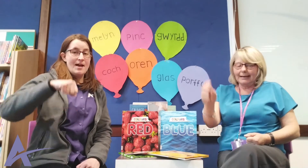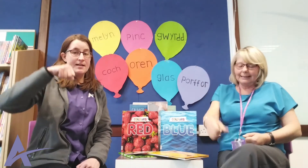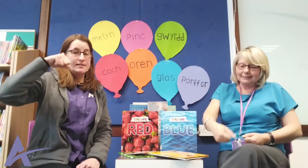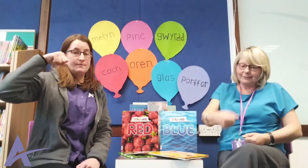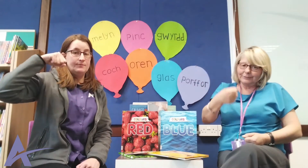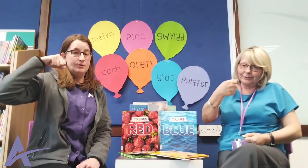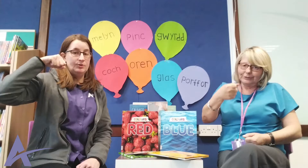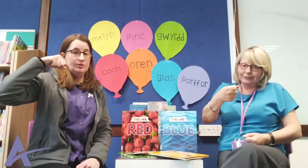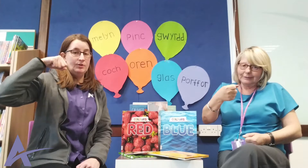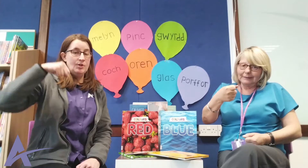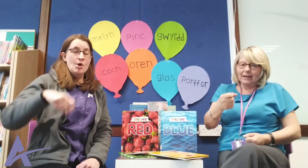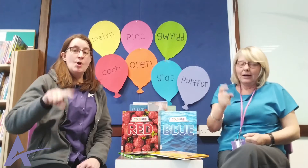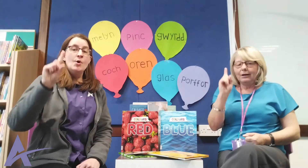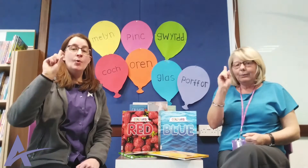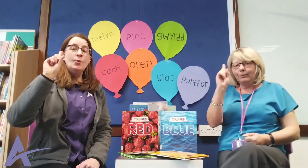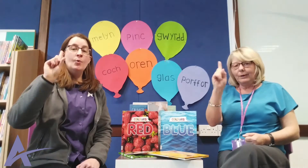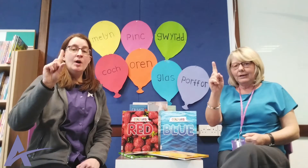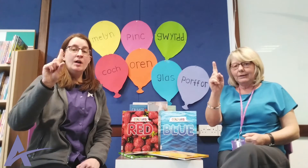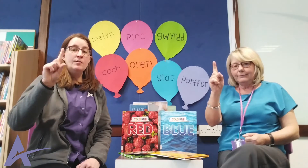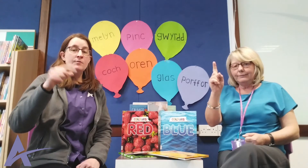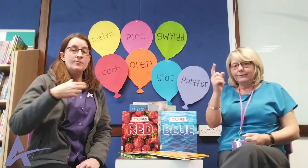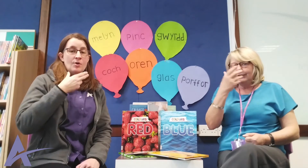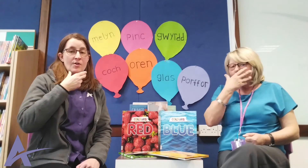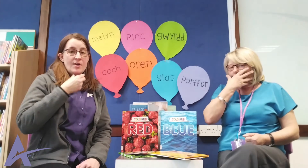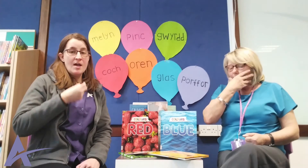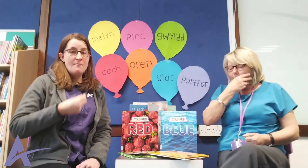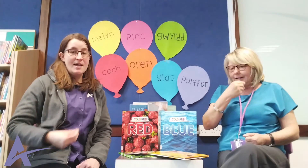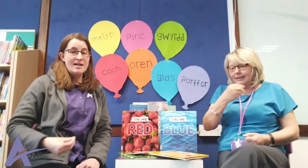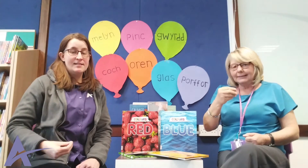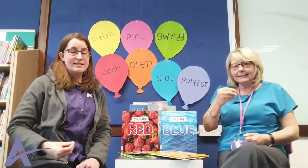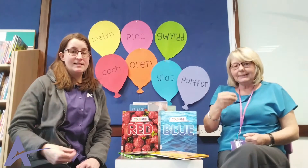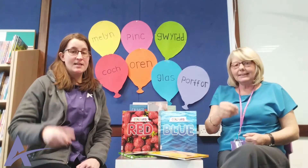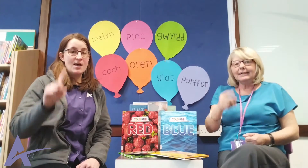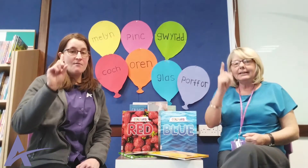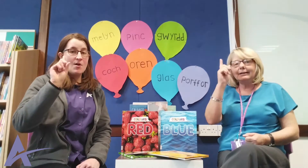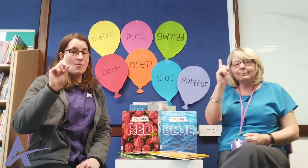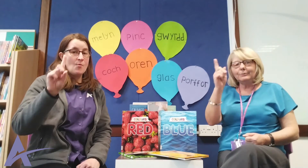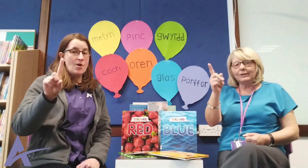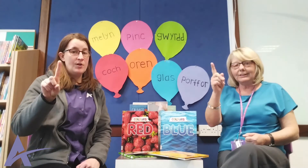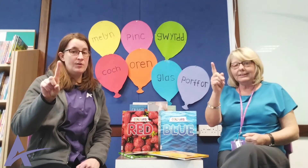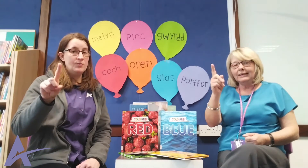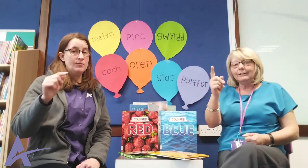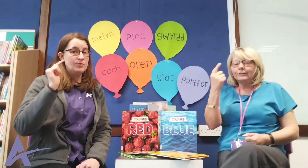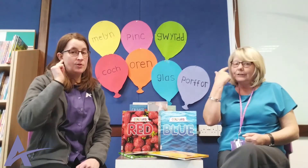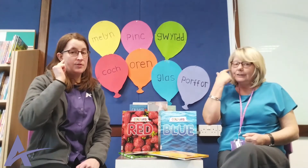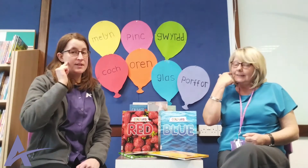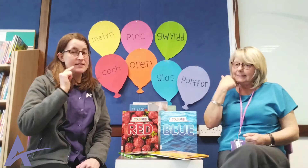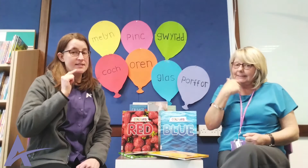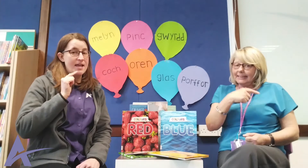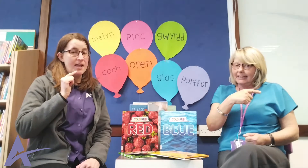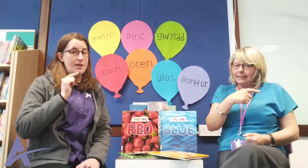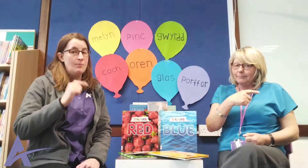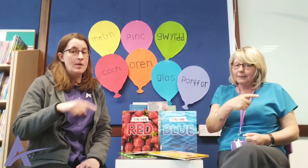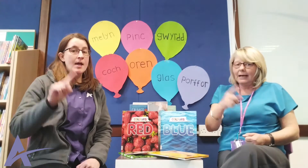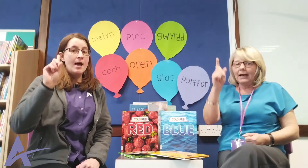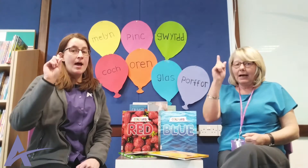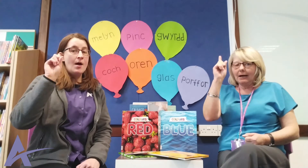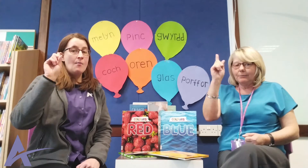bags full. One for the master and one for the dame and